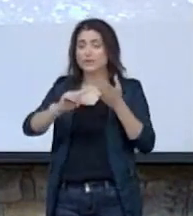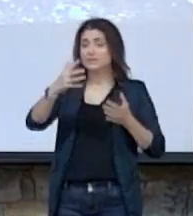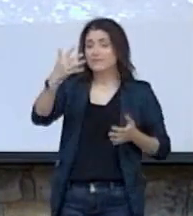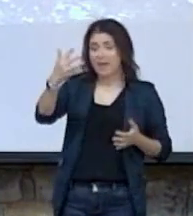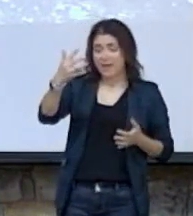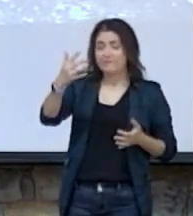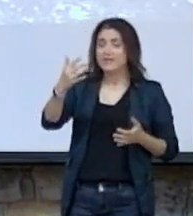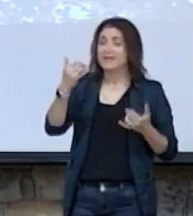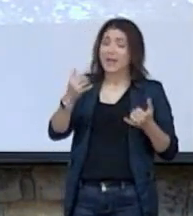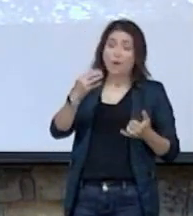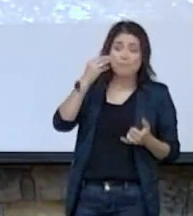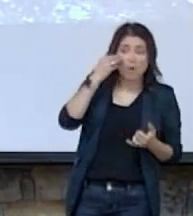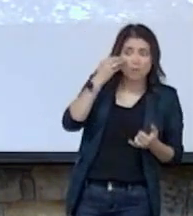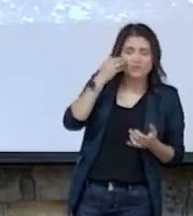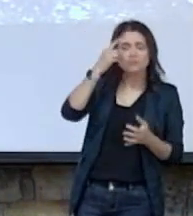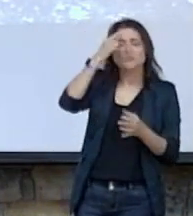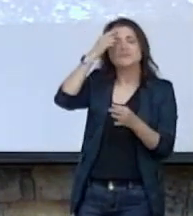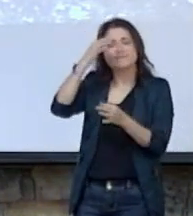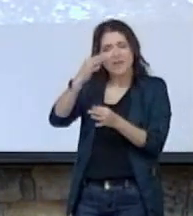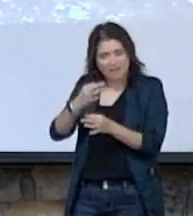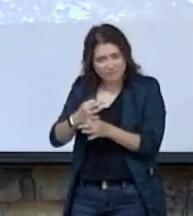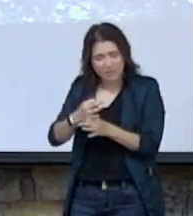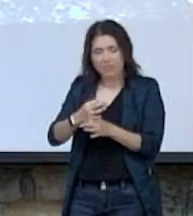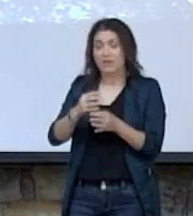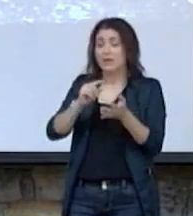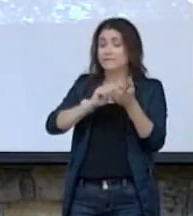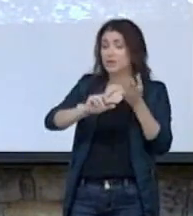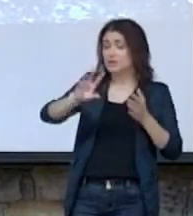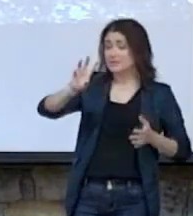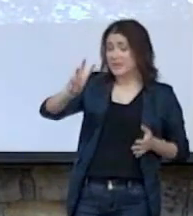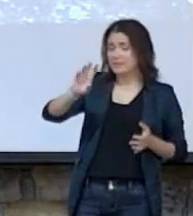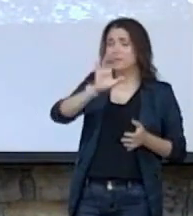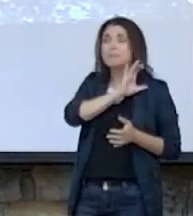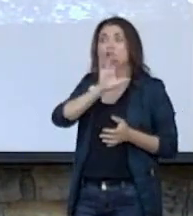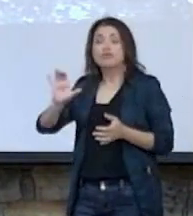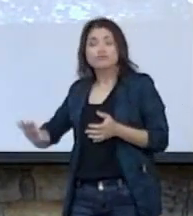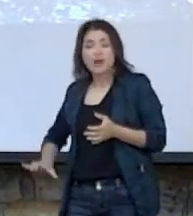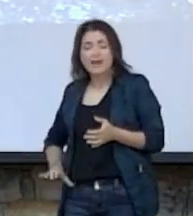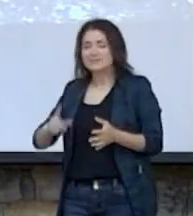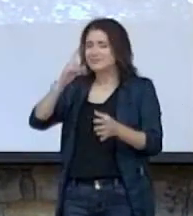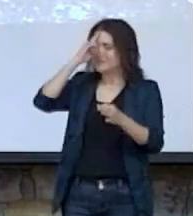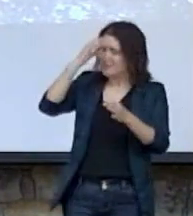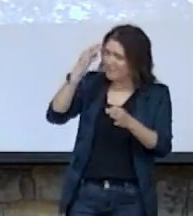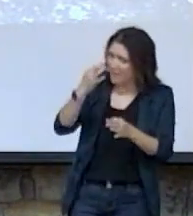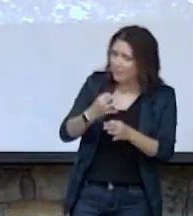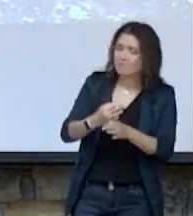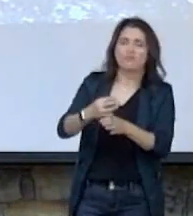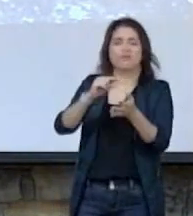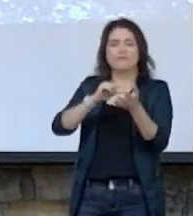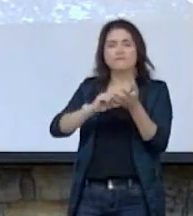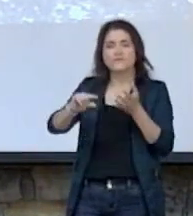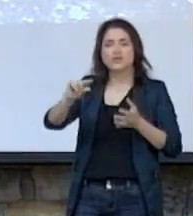now Moses was faithful. Verse 6, but Christ is faithful.